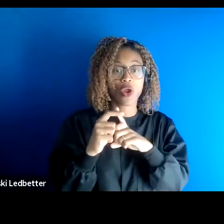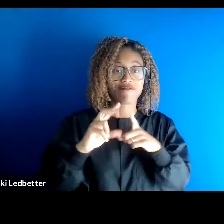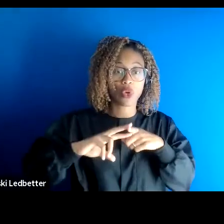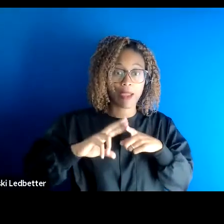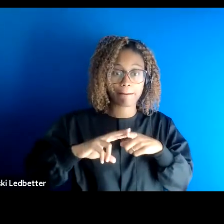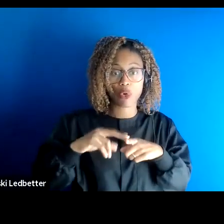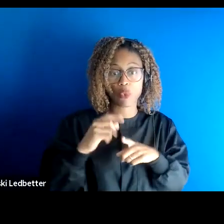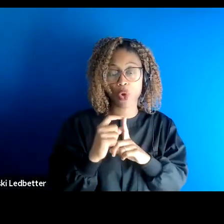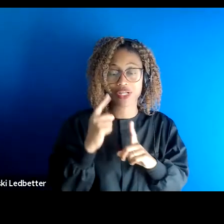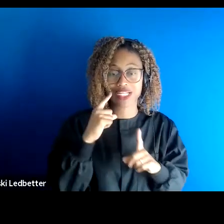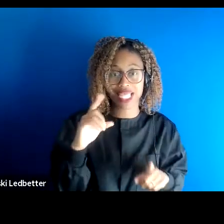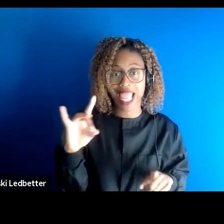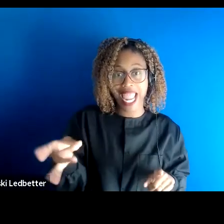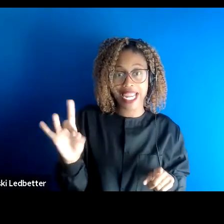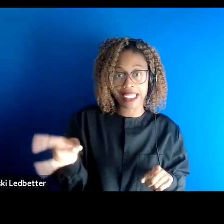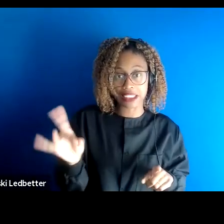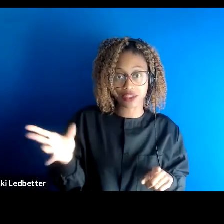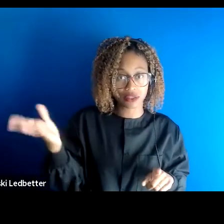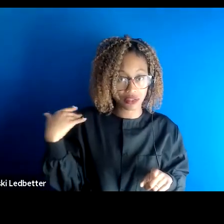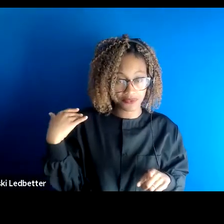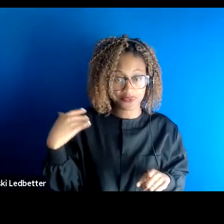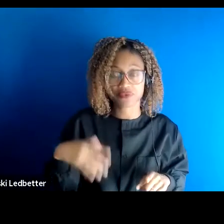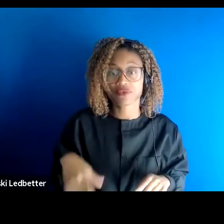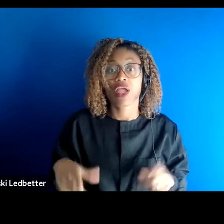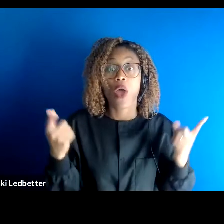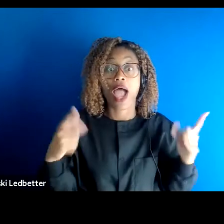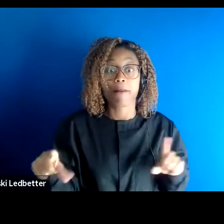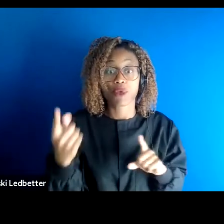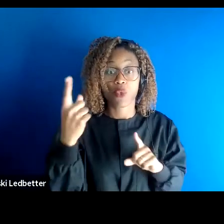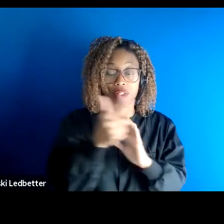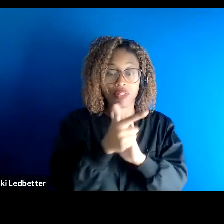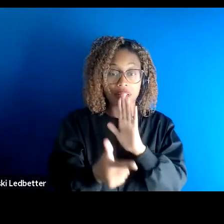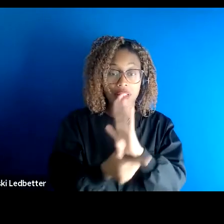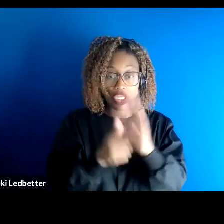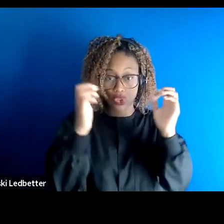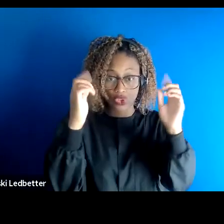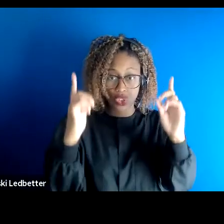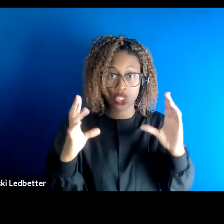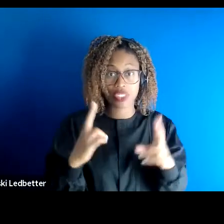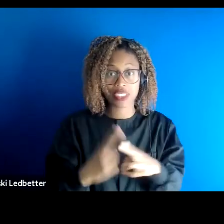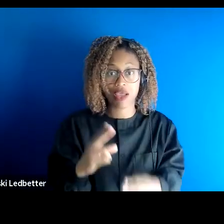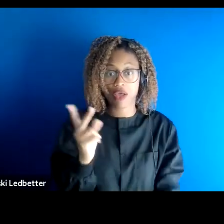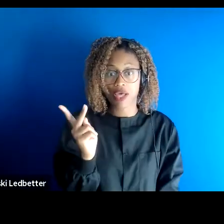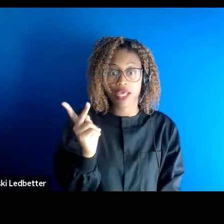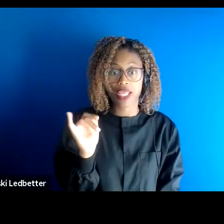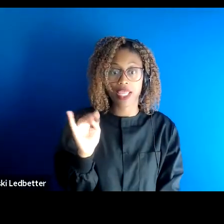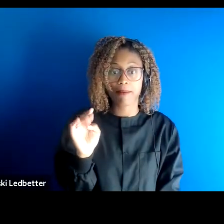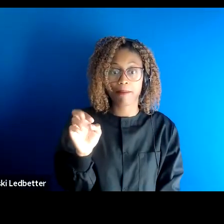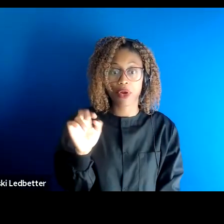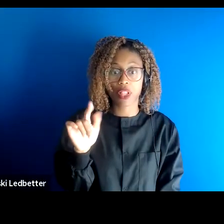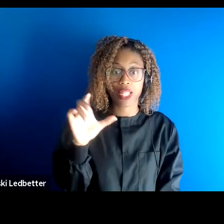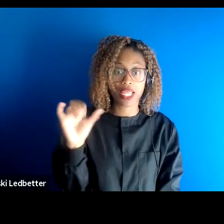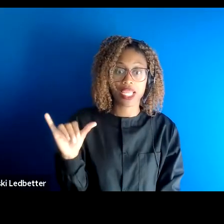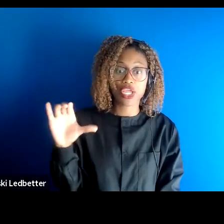long time. There was a legal scholar who named Kimberly Crenshaw, and in